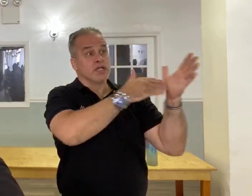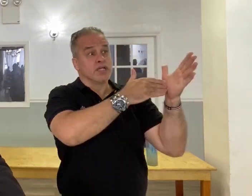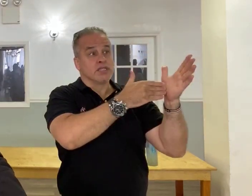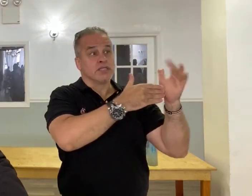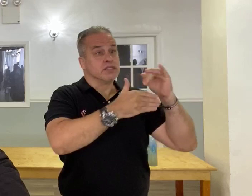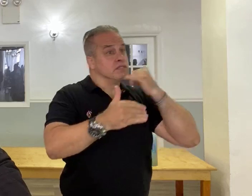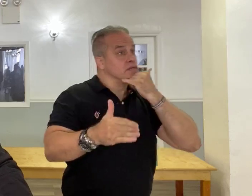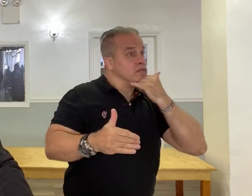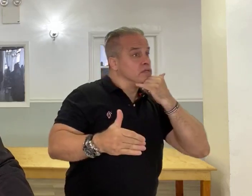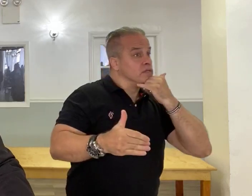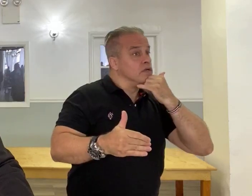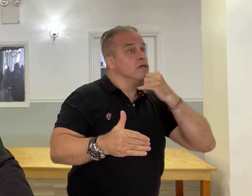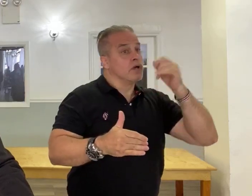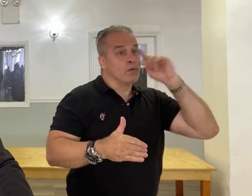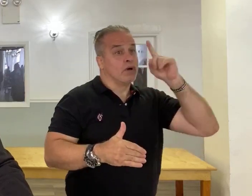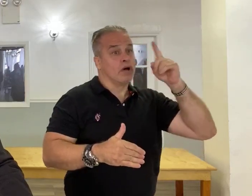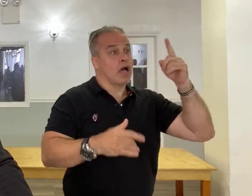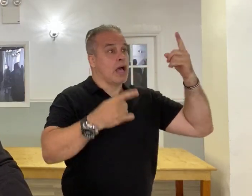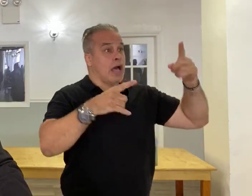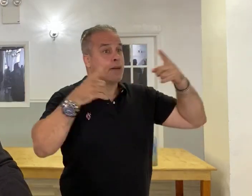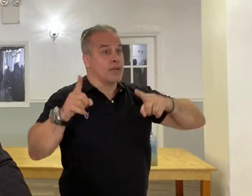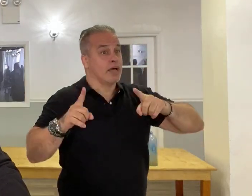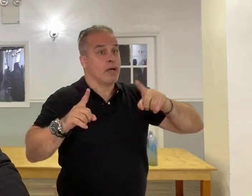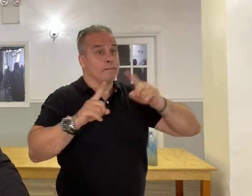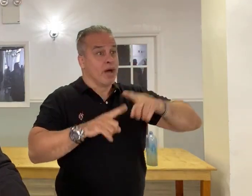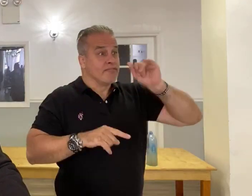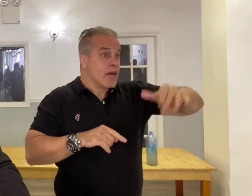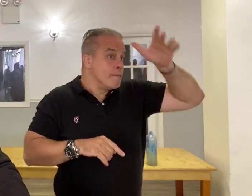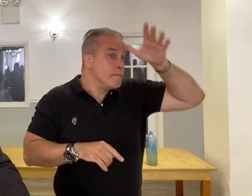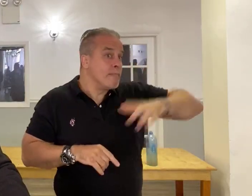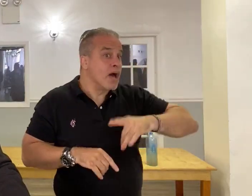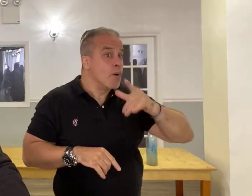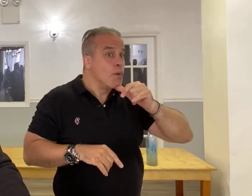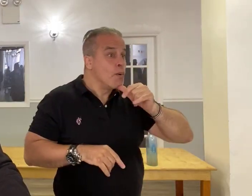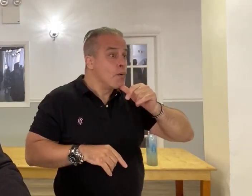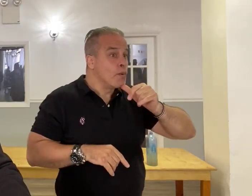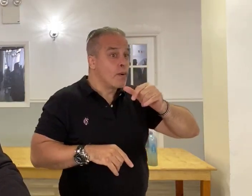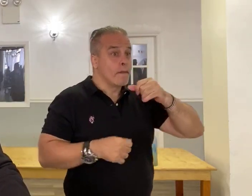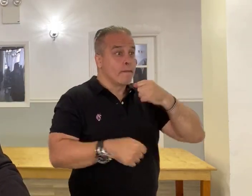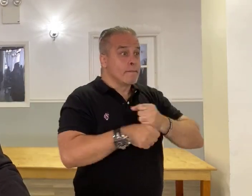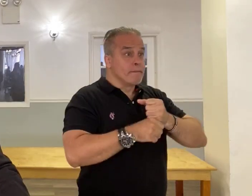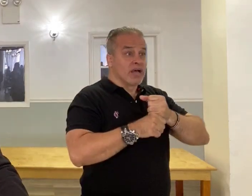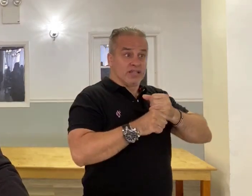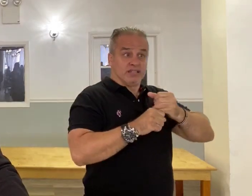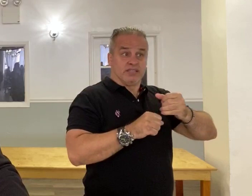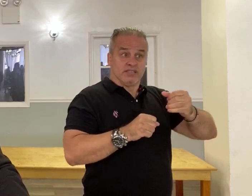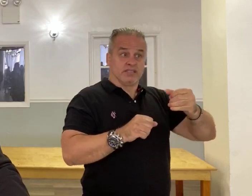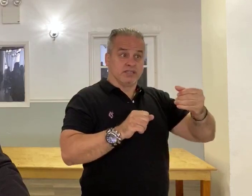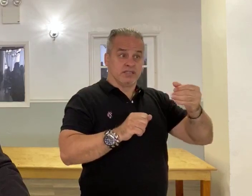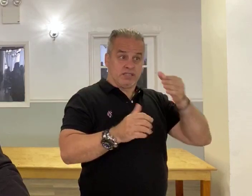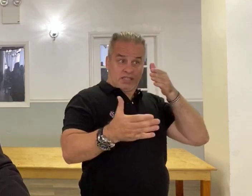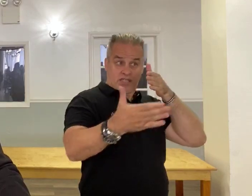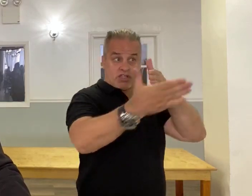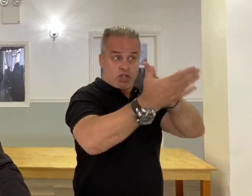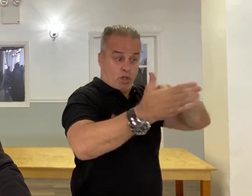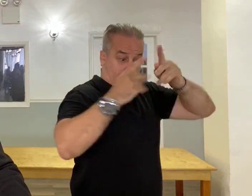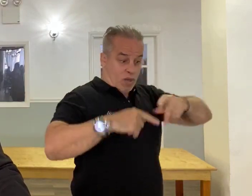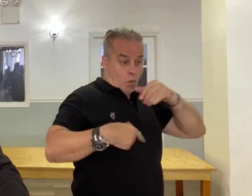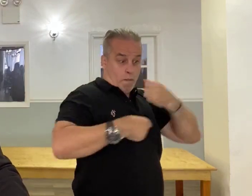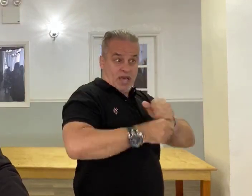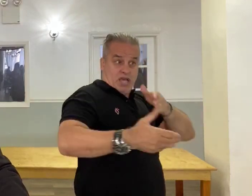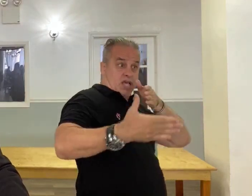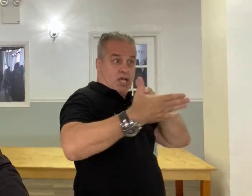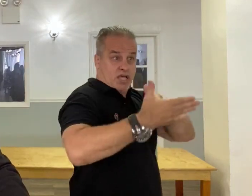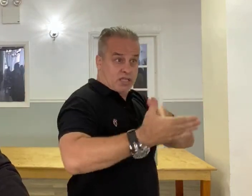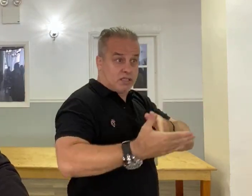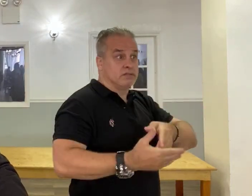that offenses come. But woe to that man by whom the offense cometh. Wherefore,